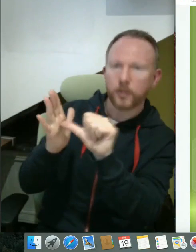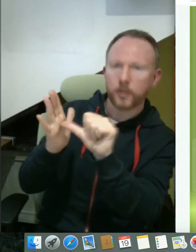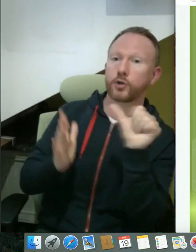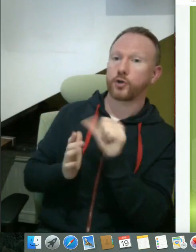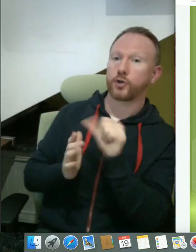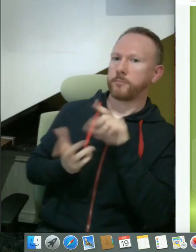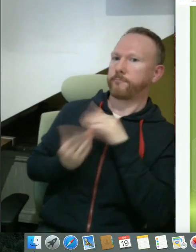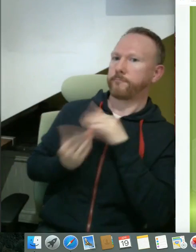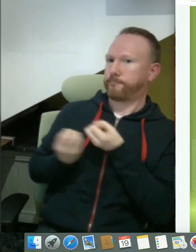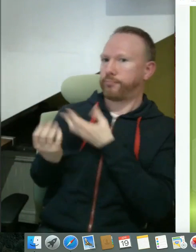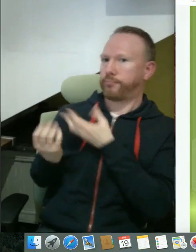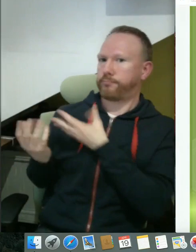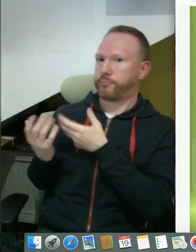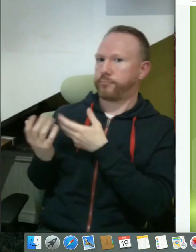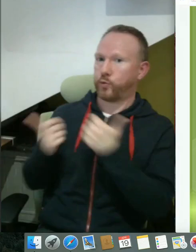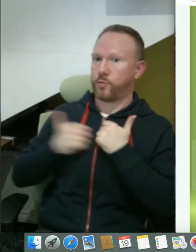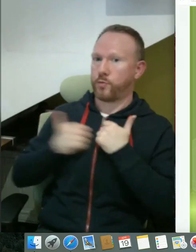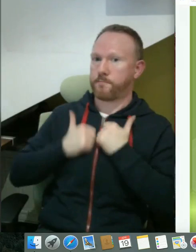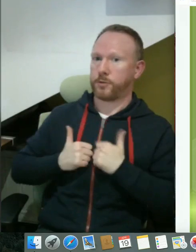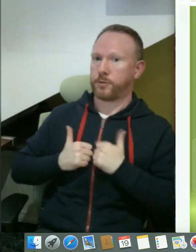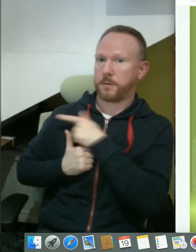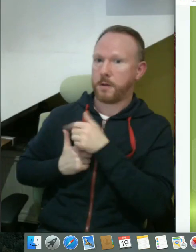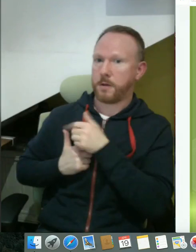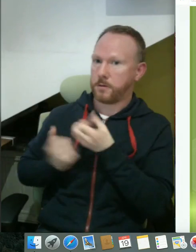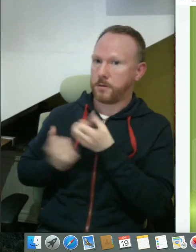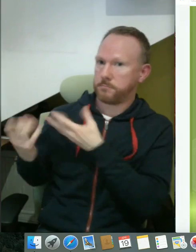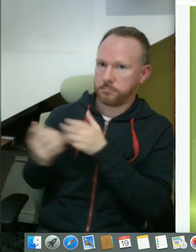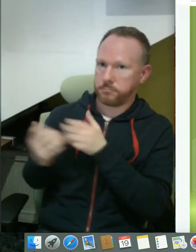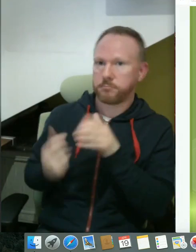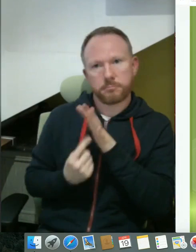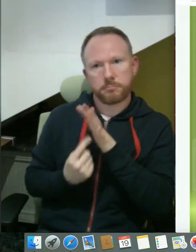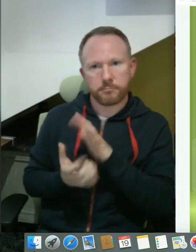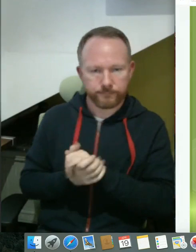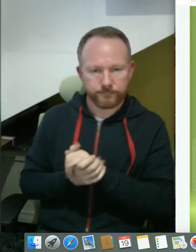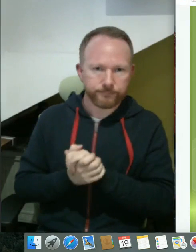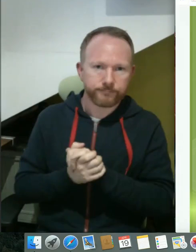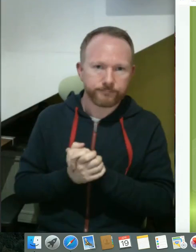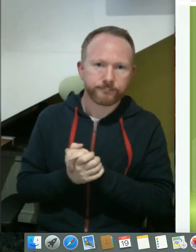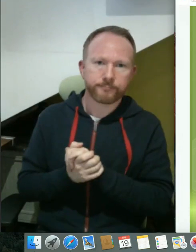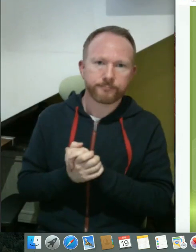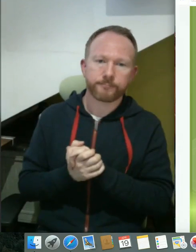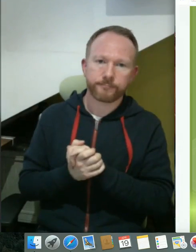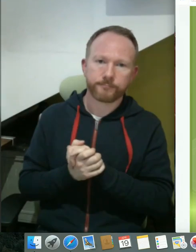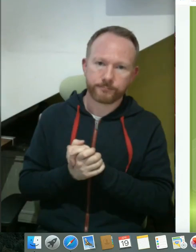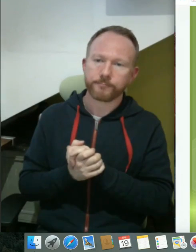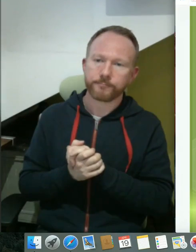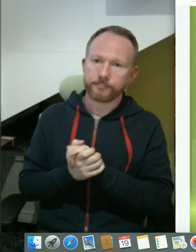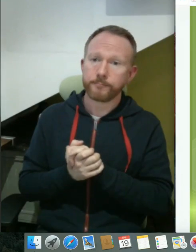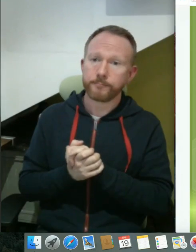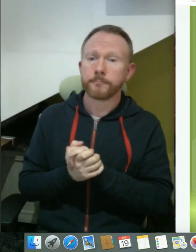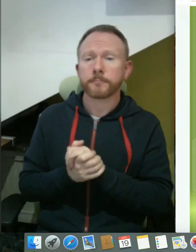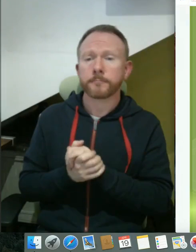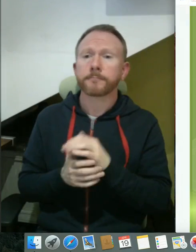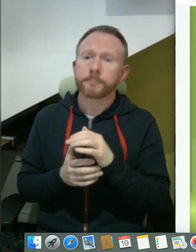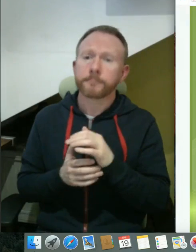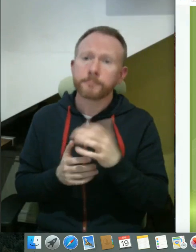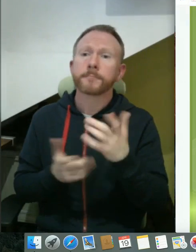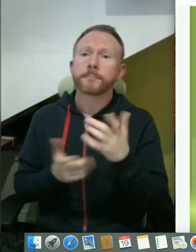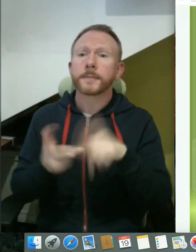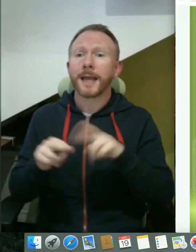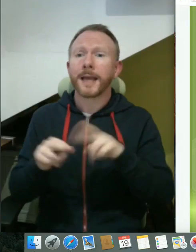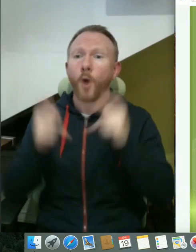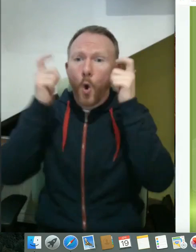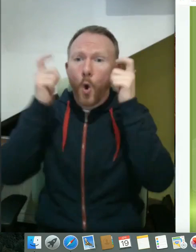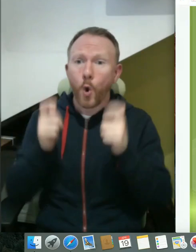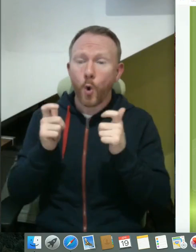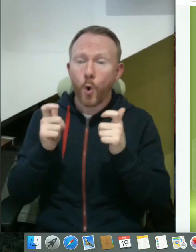And we also need to consider diversity of deaf parties. If there are multiple deaf parties